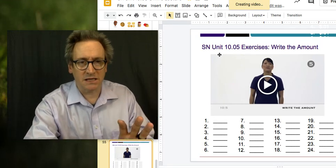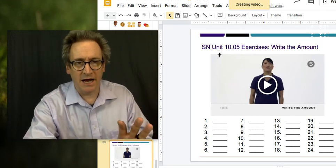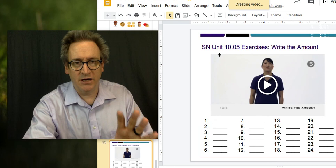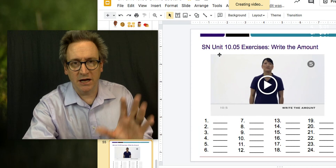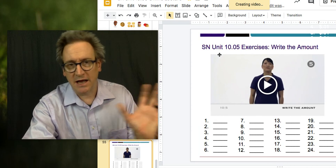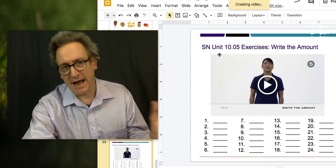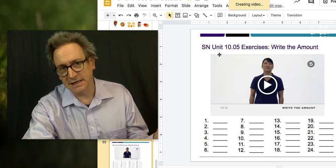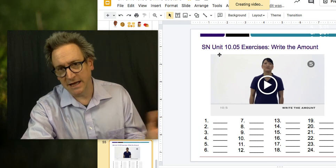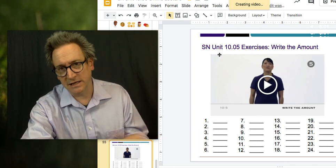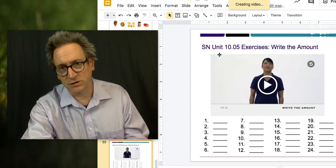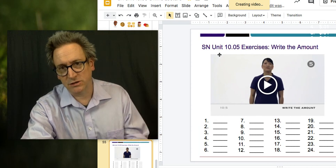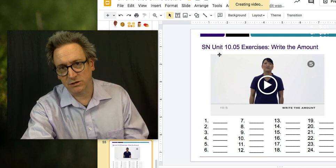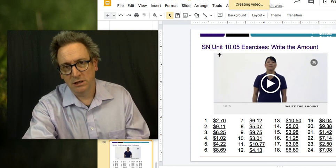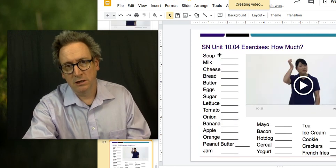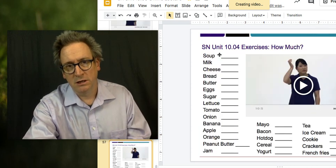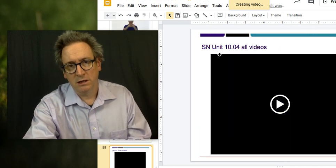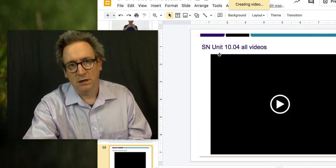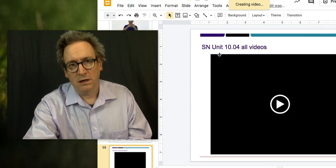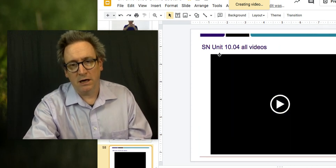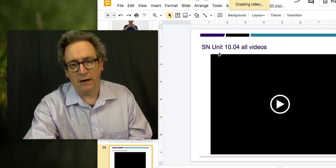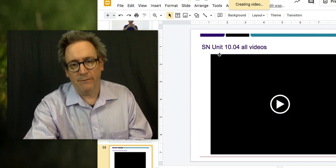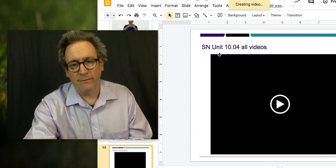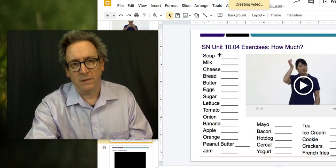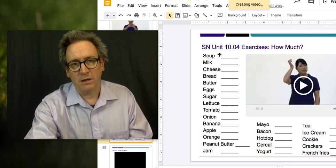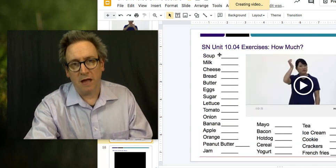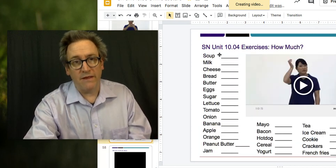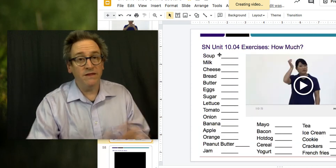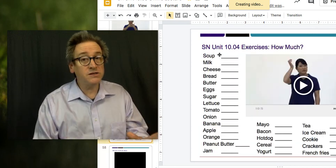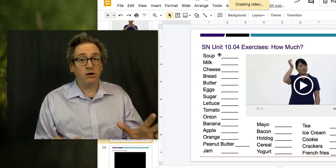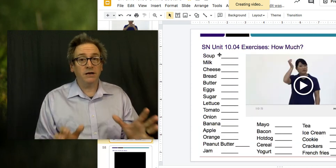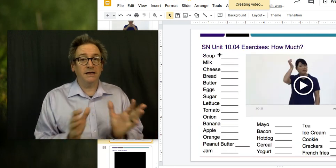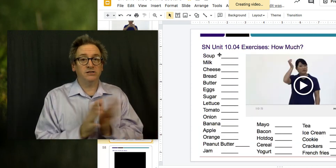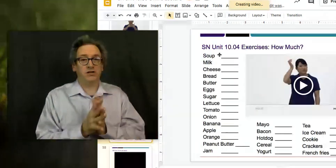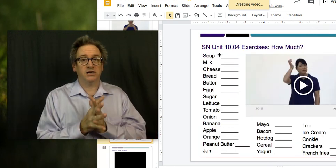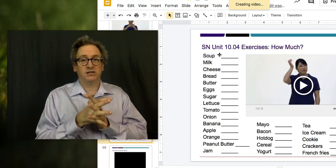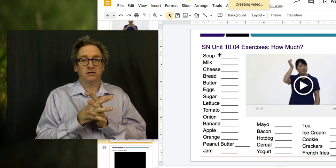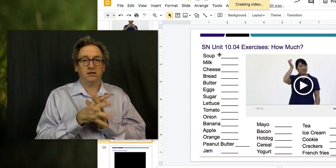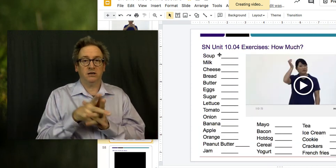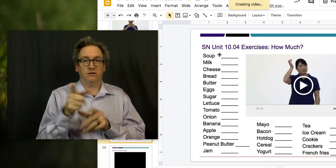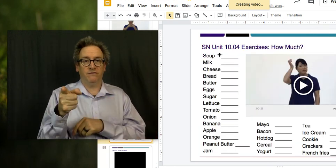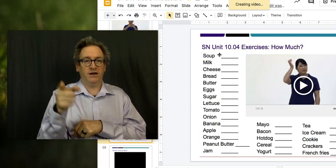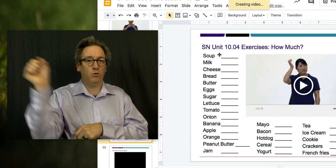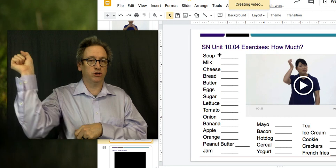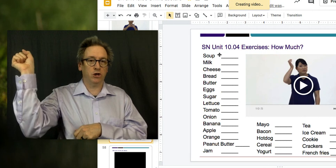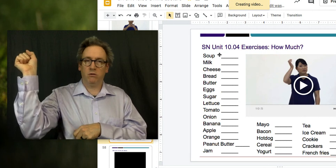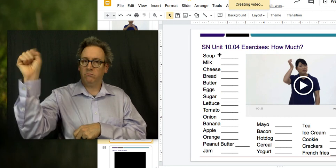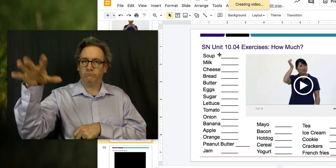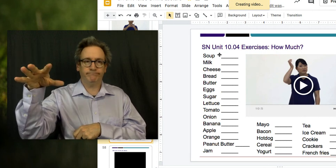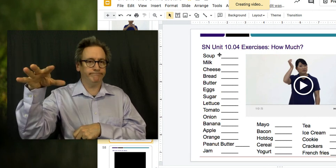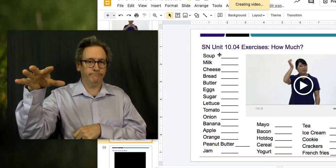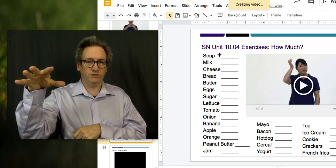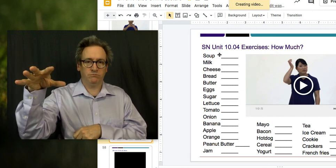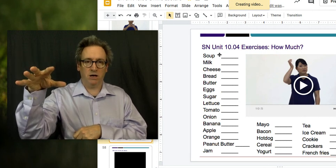next slide has the answers. And then this one is just, the video will show